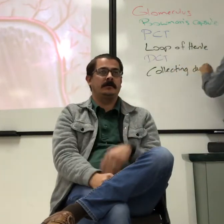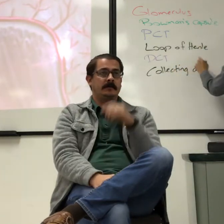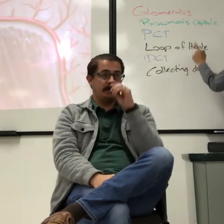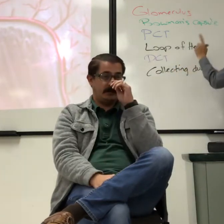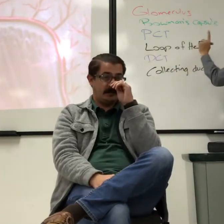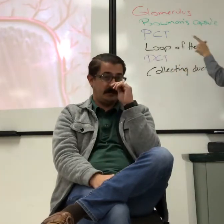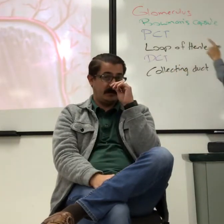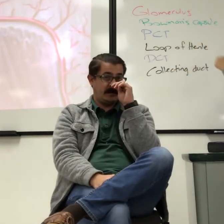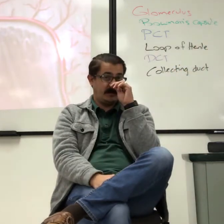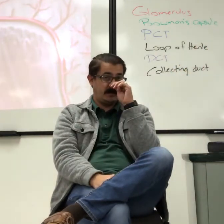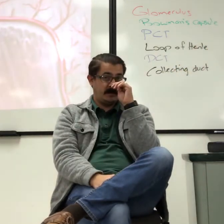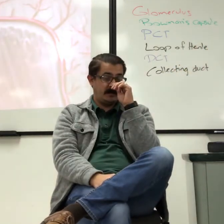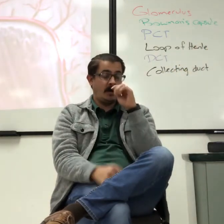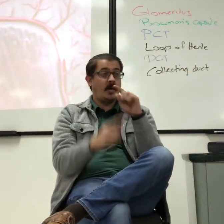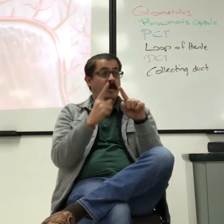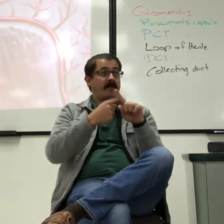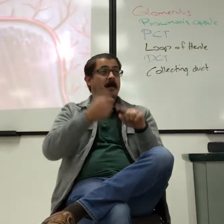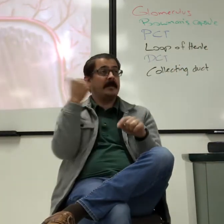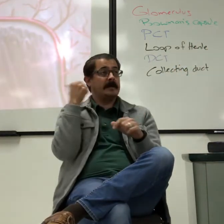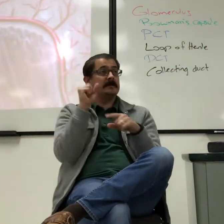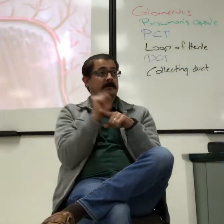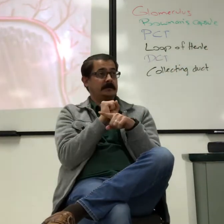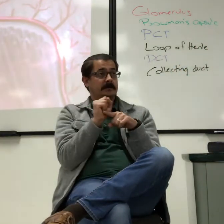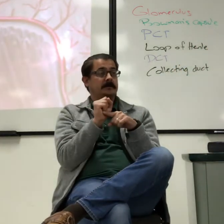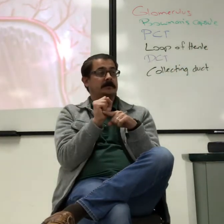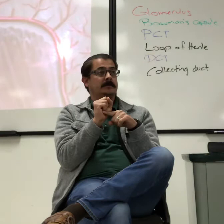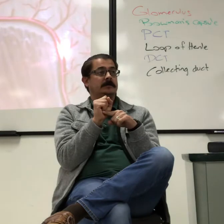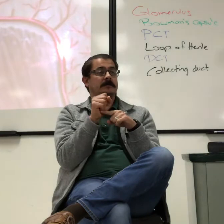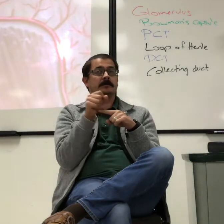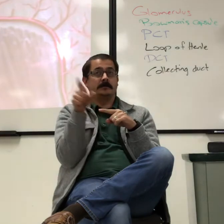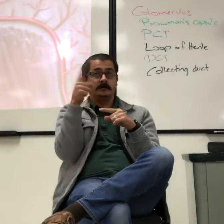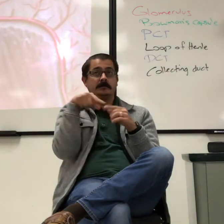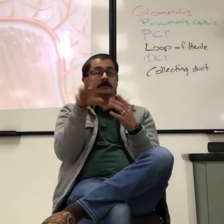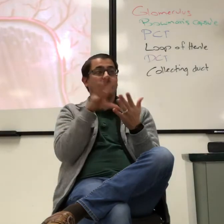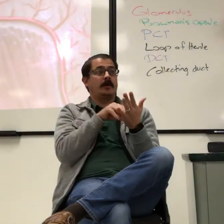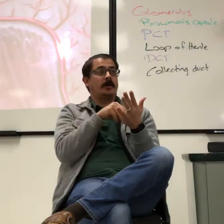So from this little exercise, what we learned is that